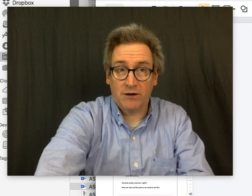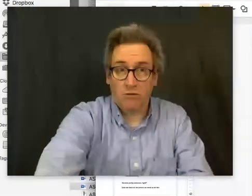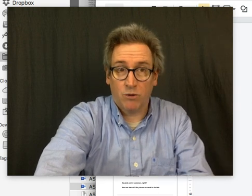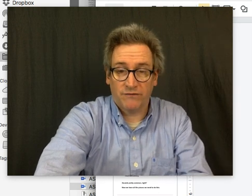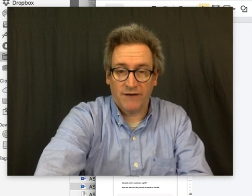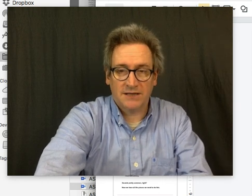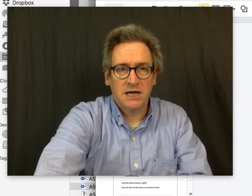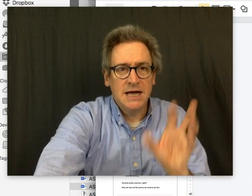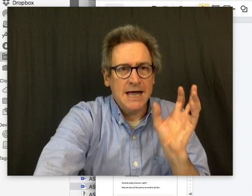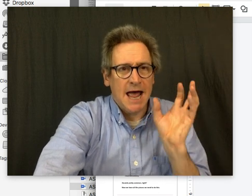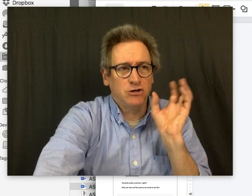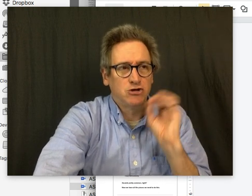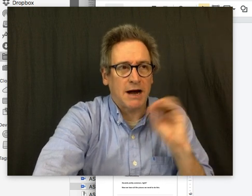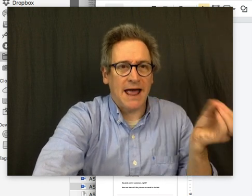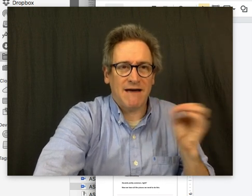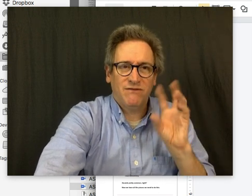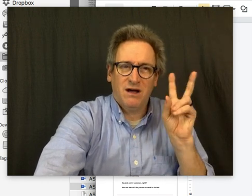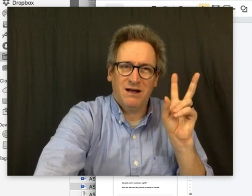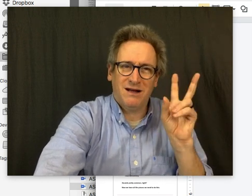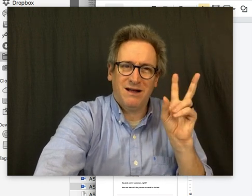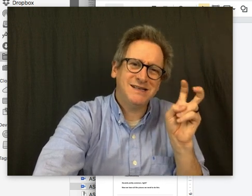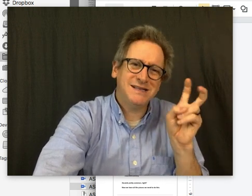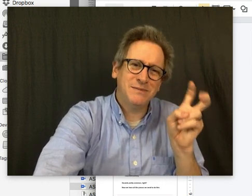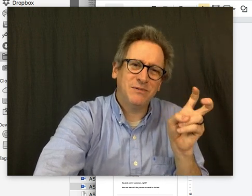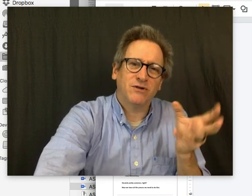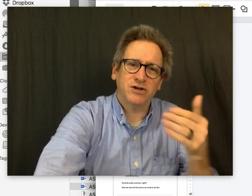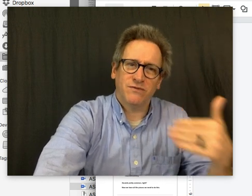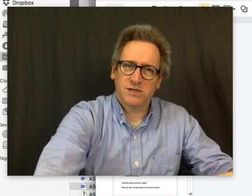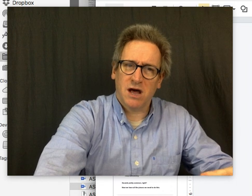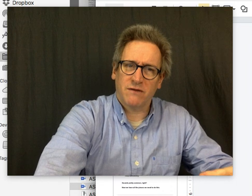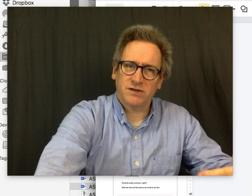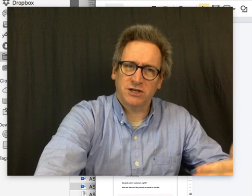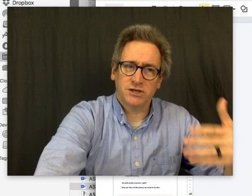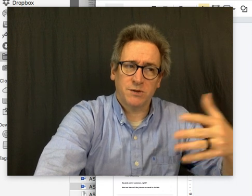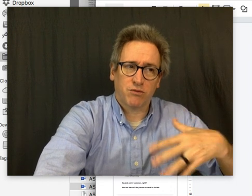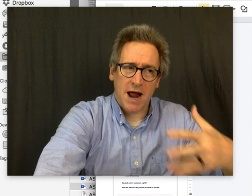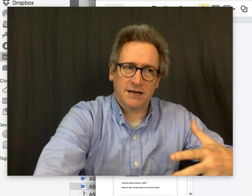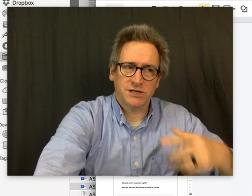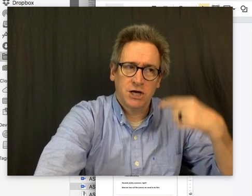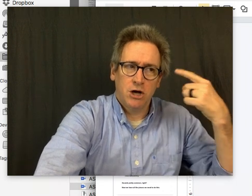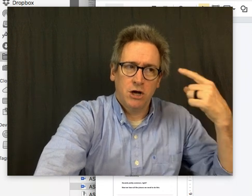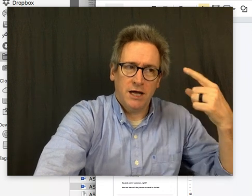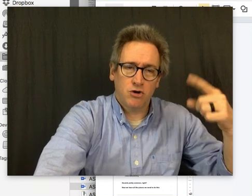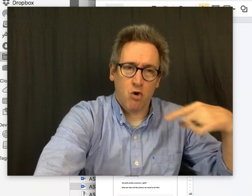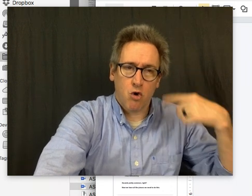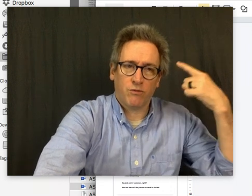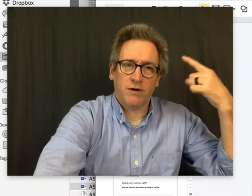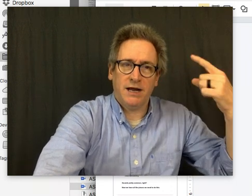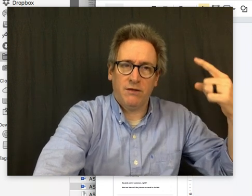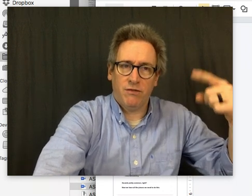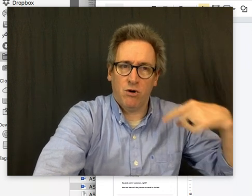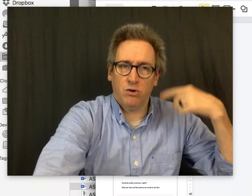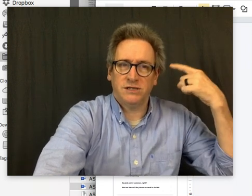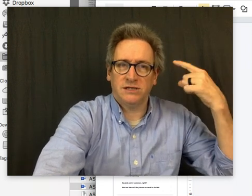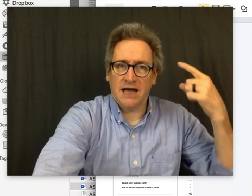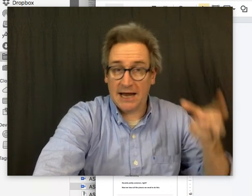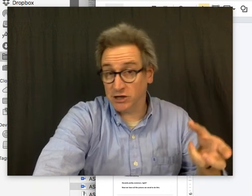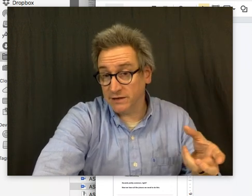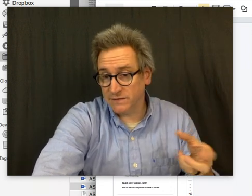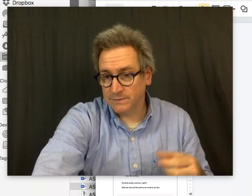come back and report the facts. And try to have a simplified version of those conversations to practice incorporating